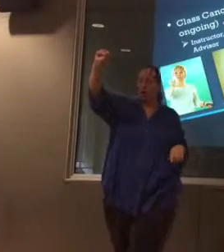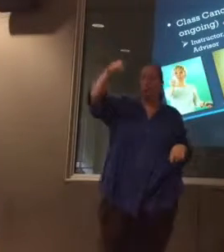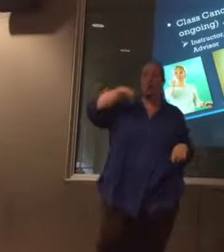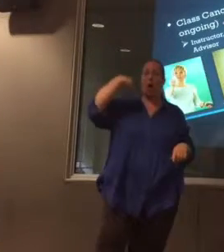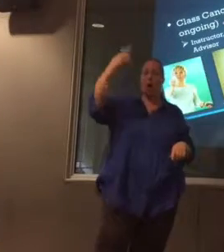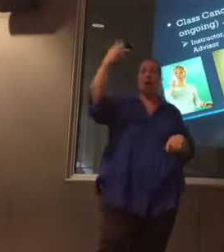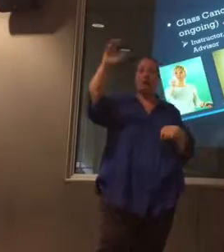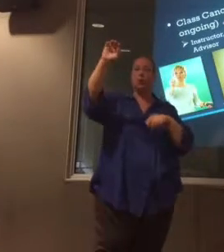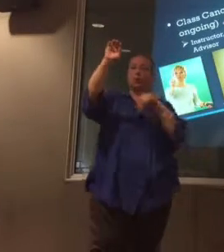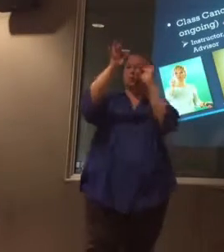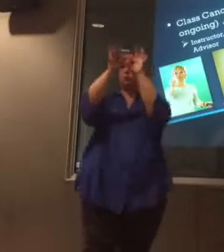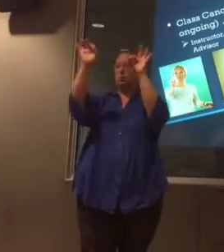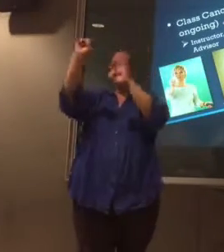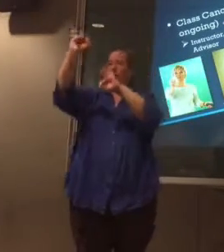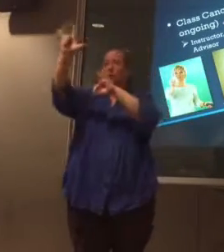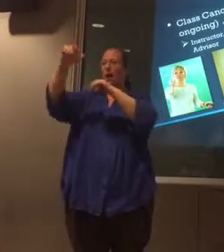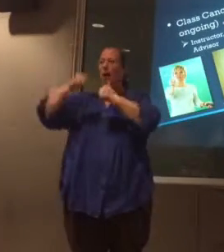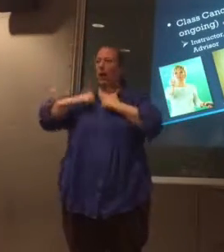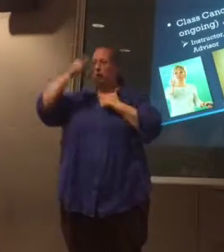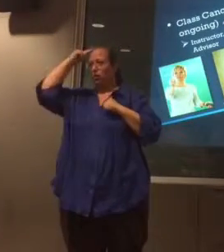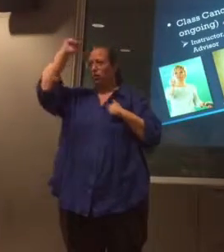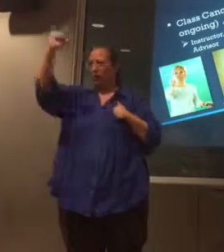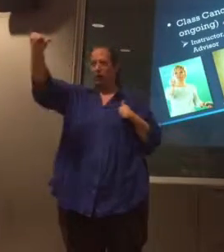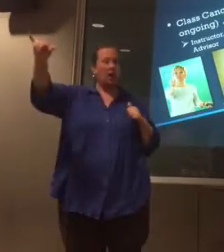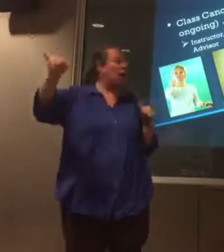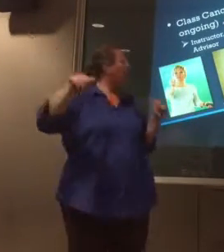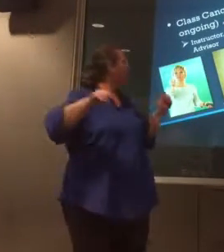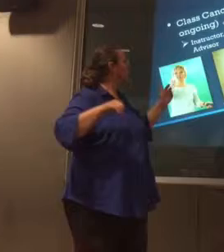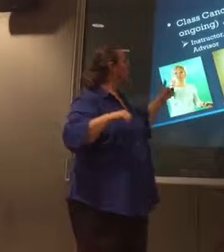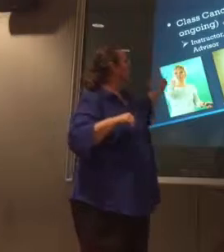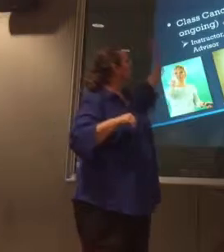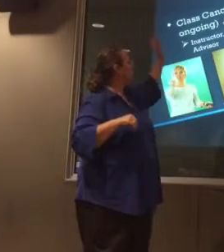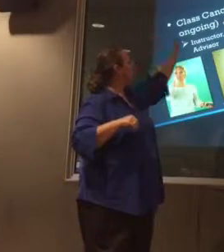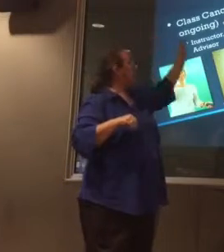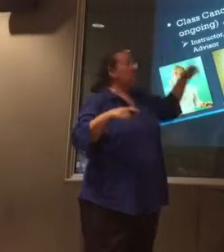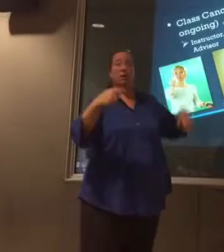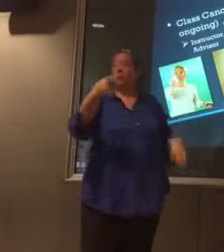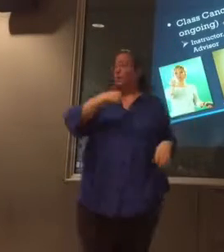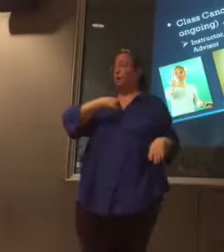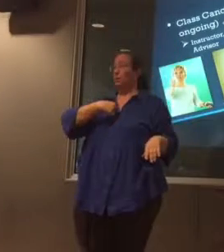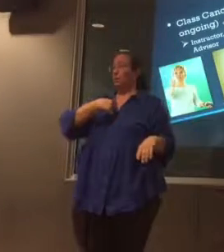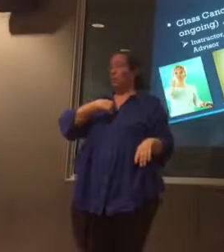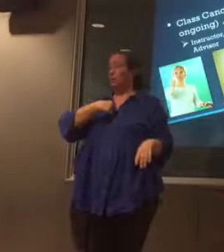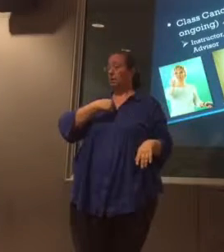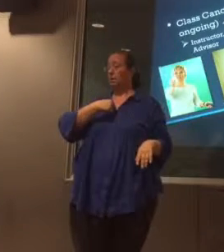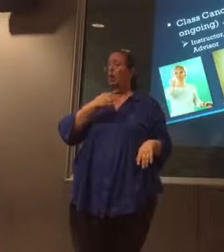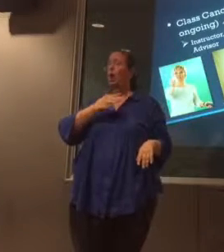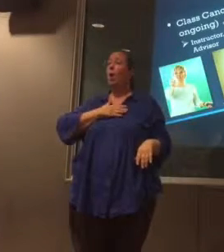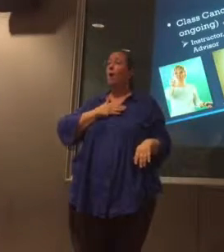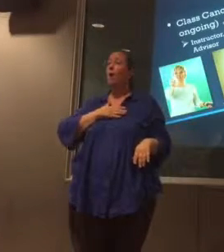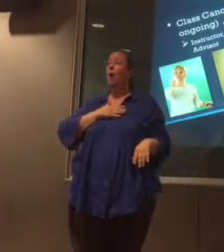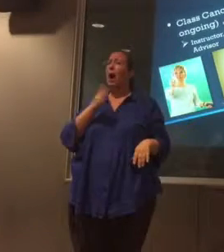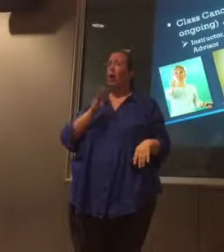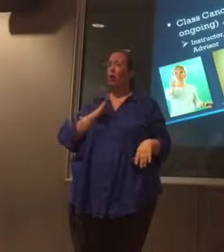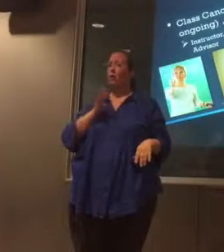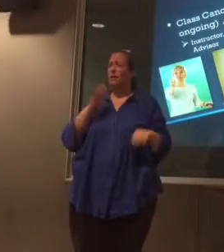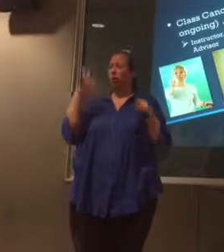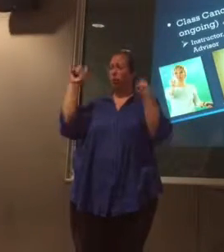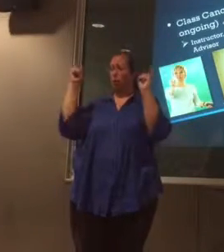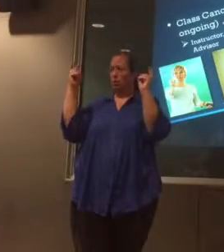GIS. Now, I'll give you the full email address for that momentarily. Juniper Sussman, that's me.